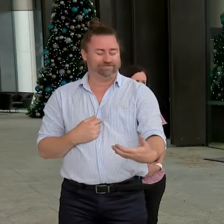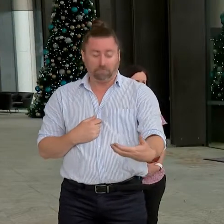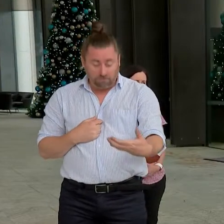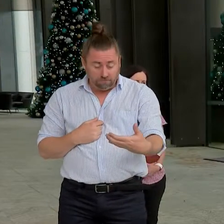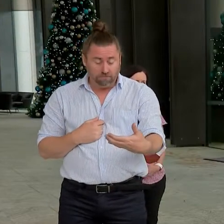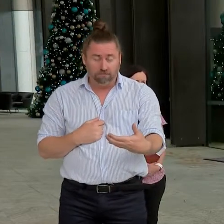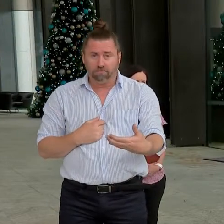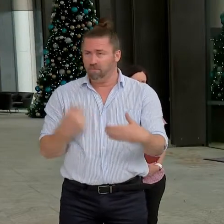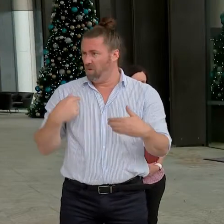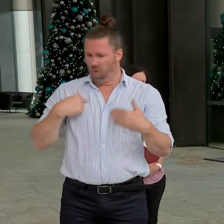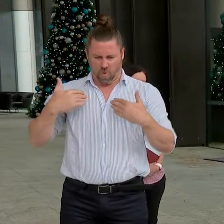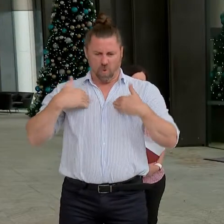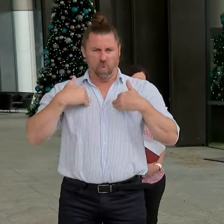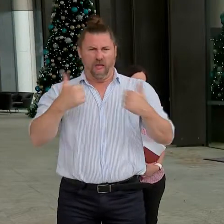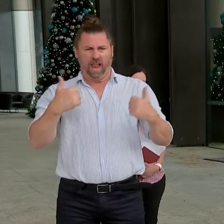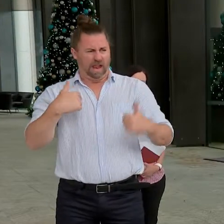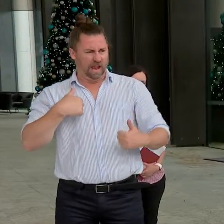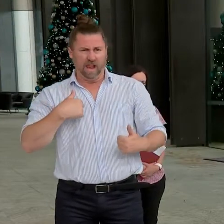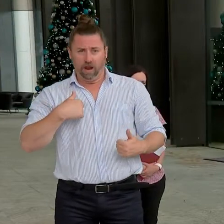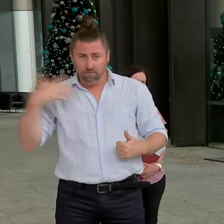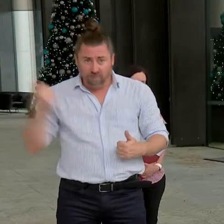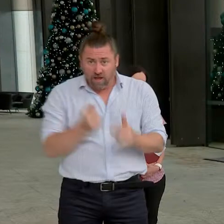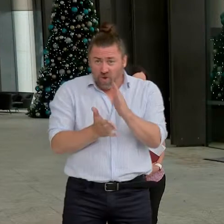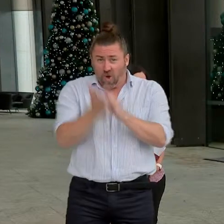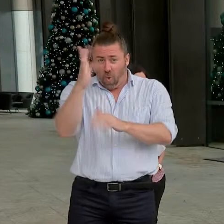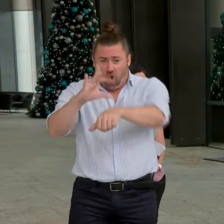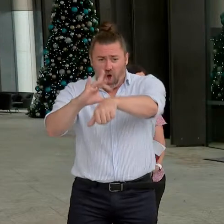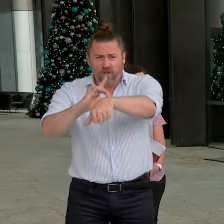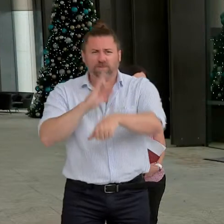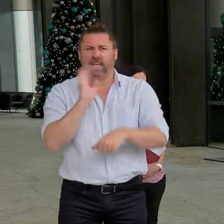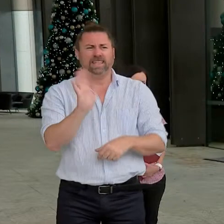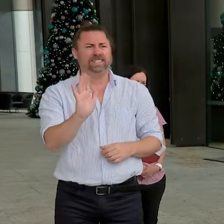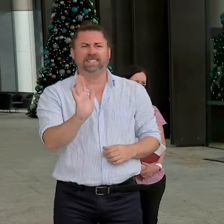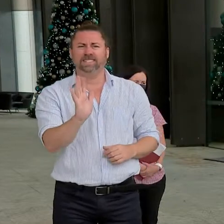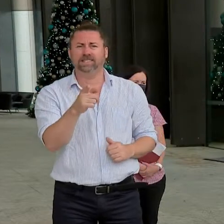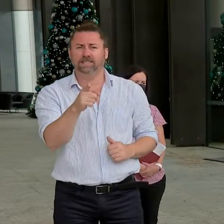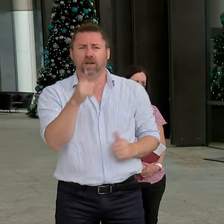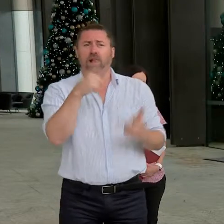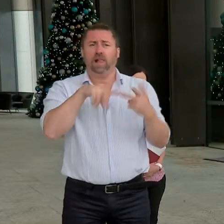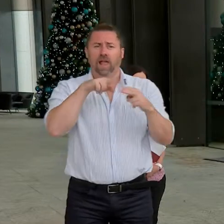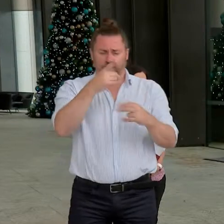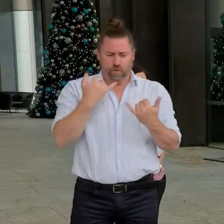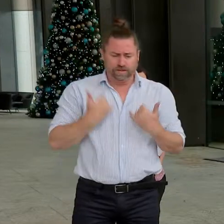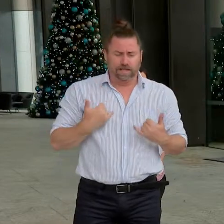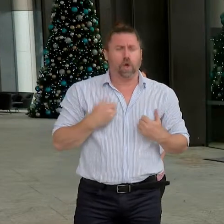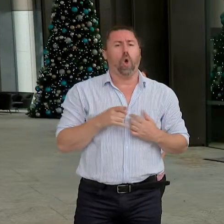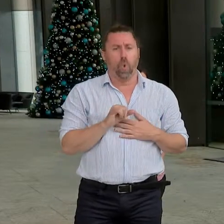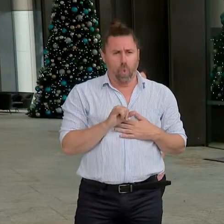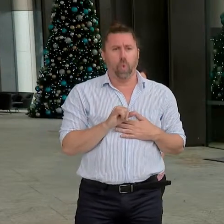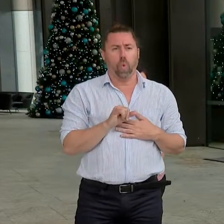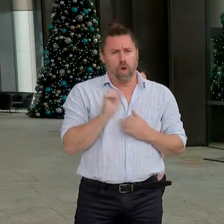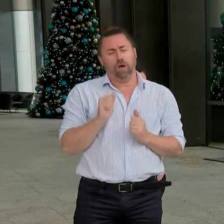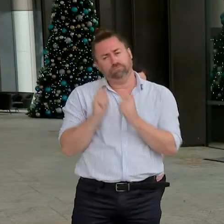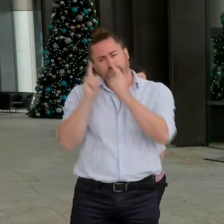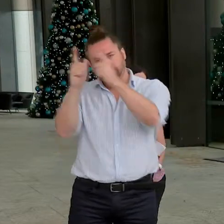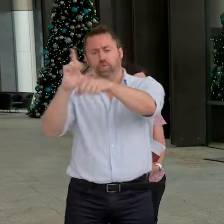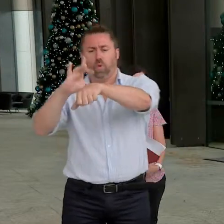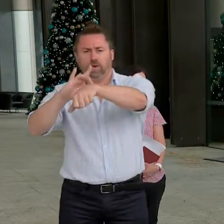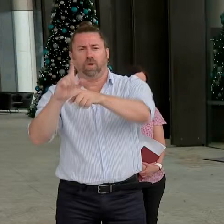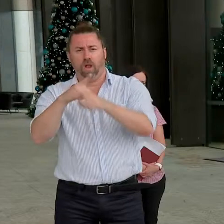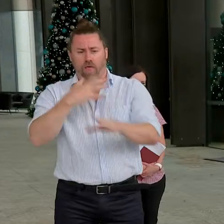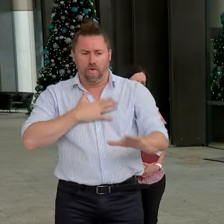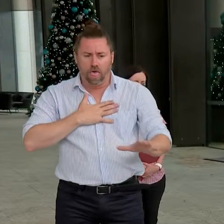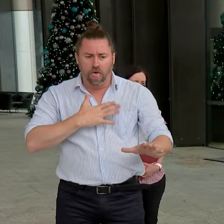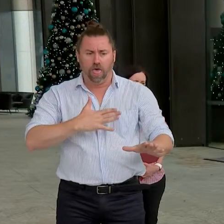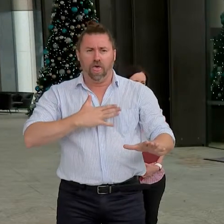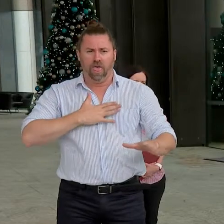well, please stay at home. Please only go to the emergency department if you have significant symptoms like breathlessness or